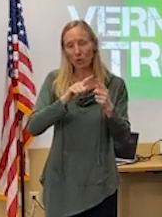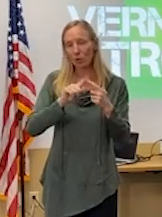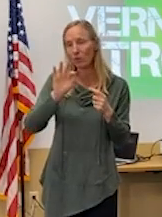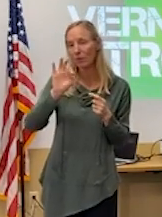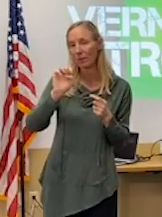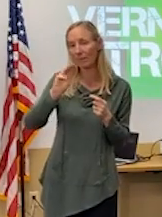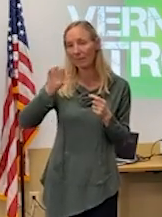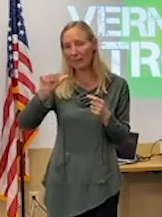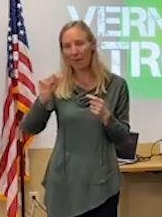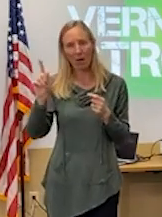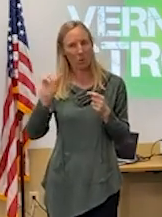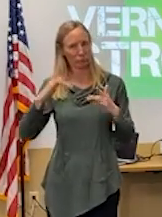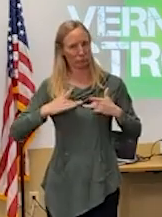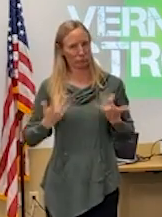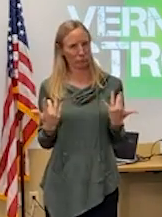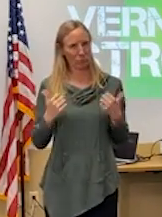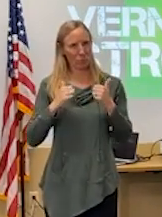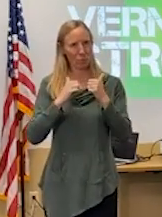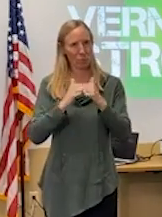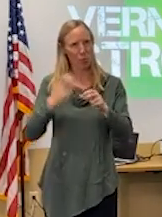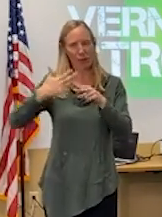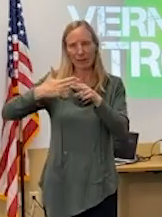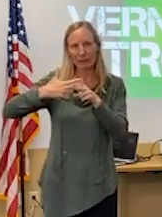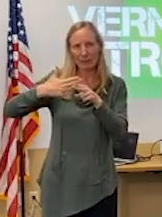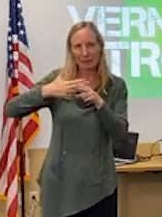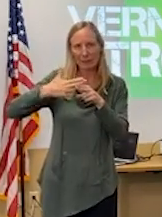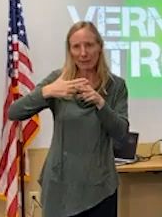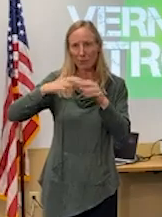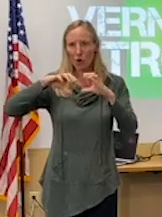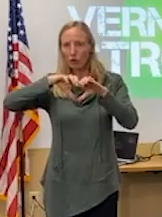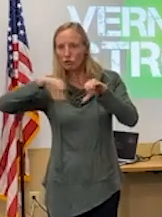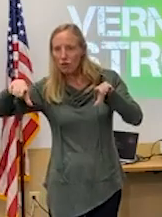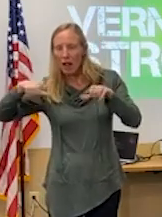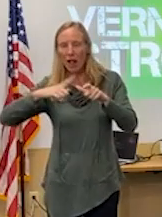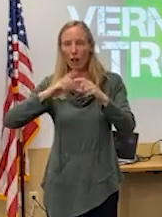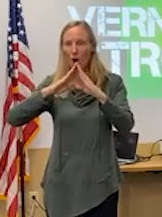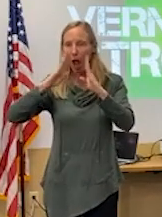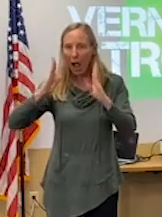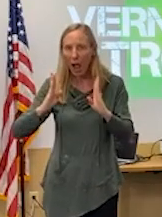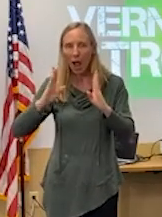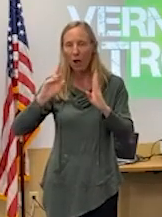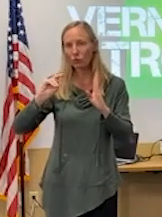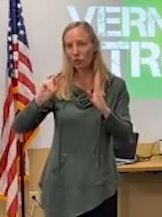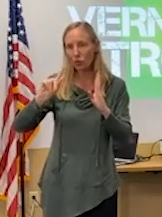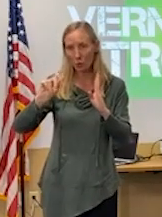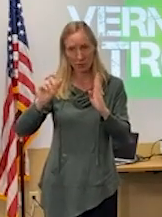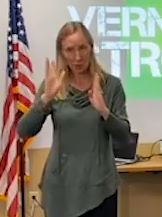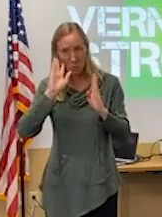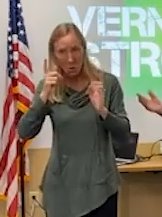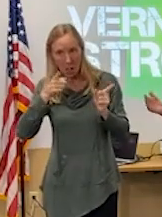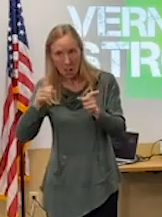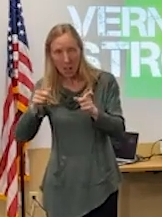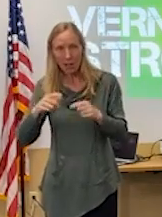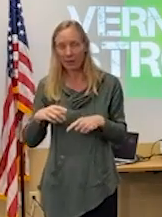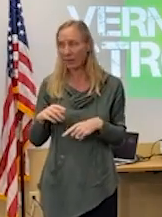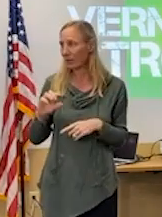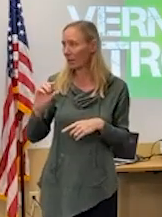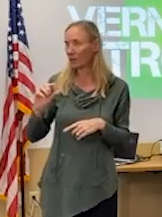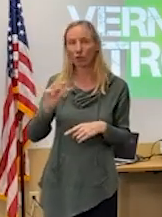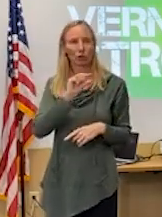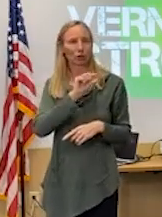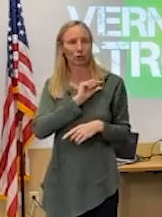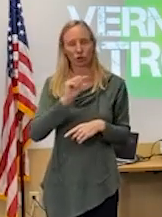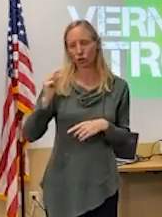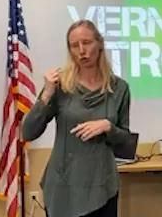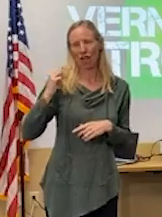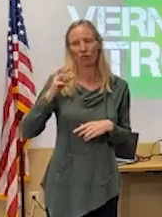about where we stand with the temporary trailers and housing units, maybe where we stand with that? General Roy can answer